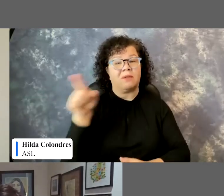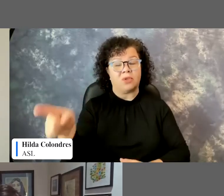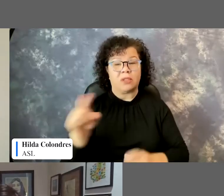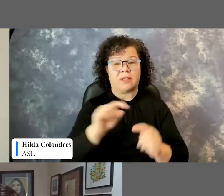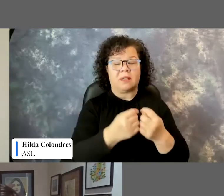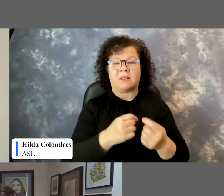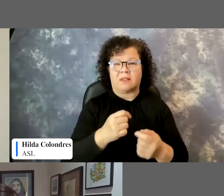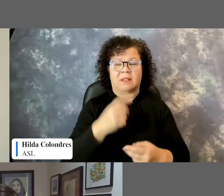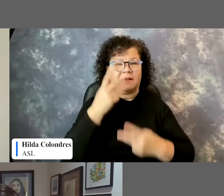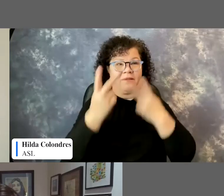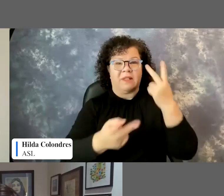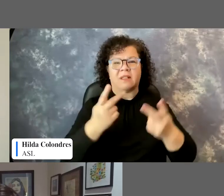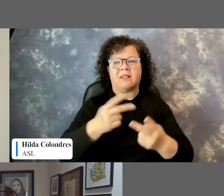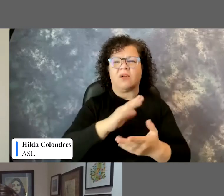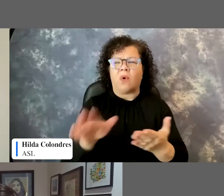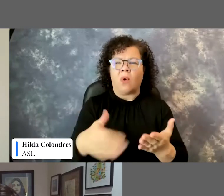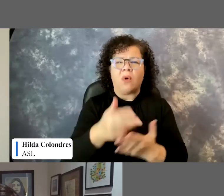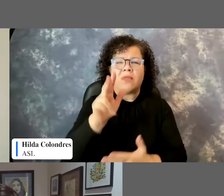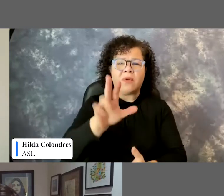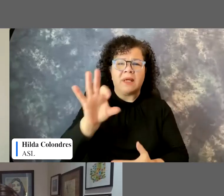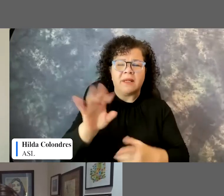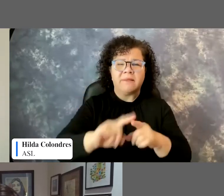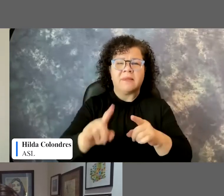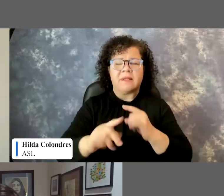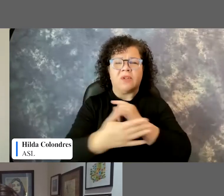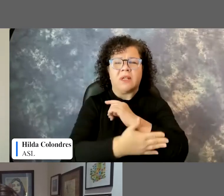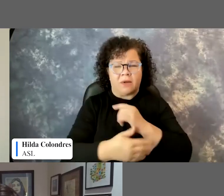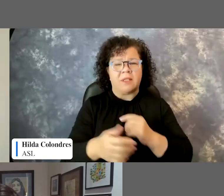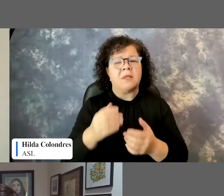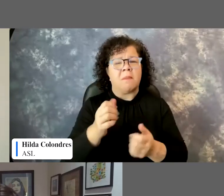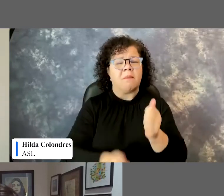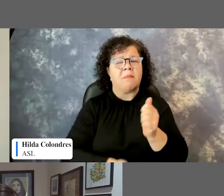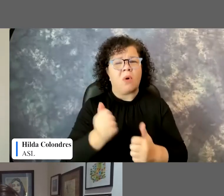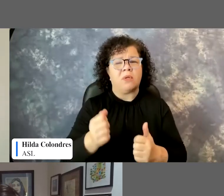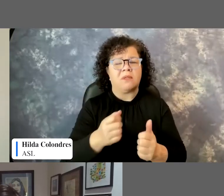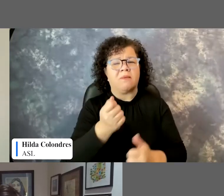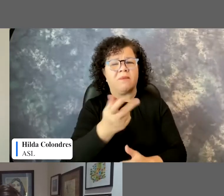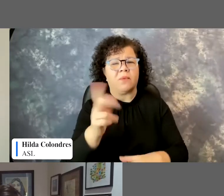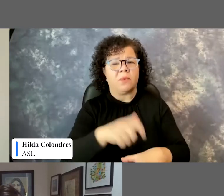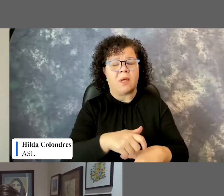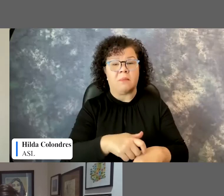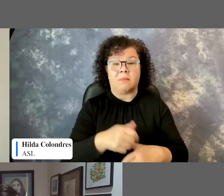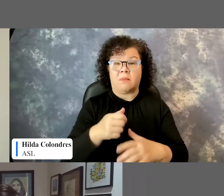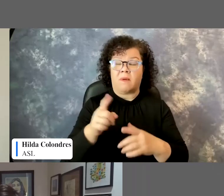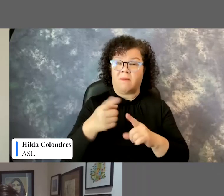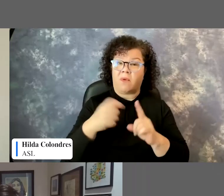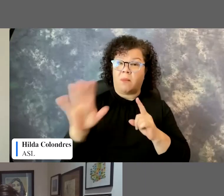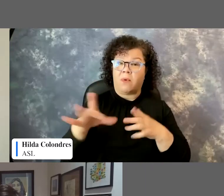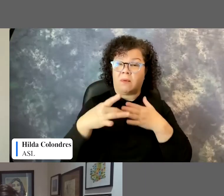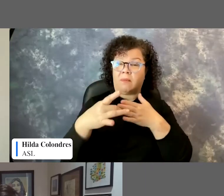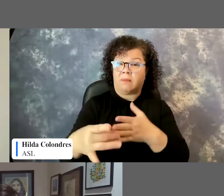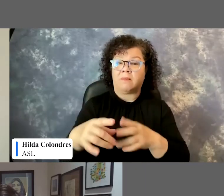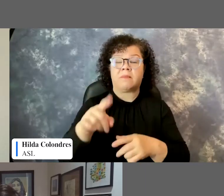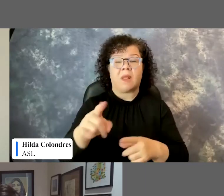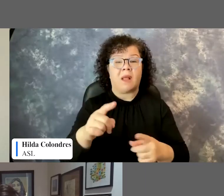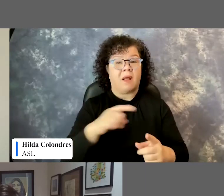all of Washington's 39 counties, most of them multiple times. Under Nicole's guidance, the foundation has